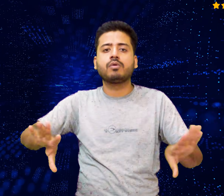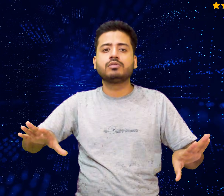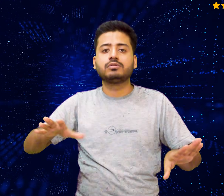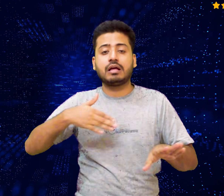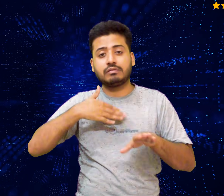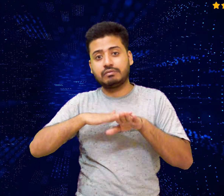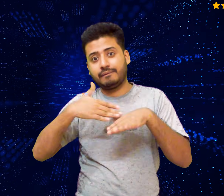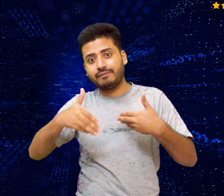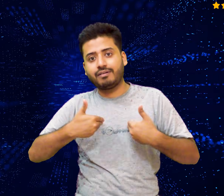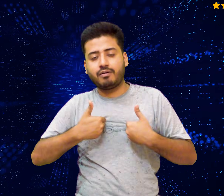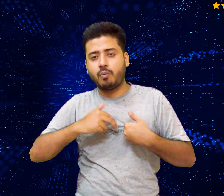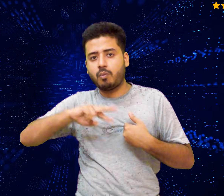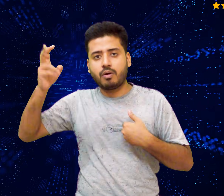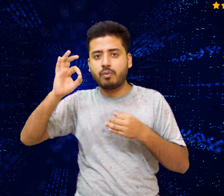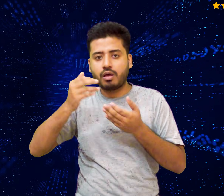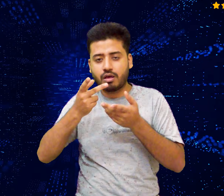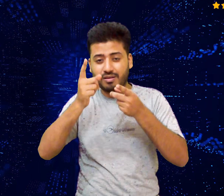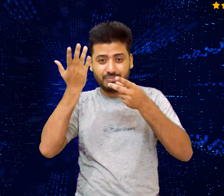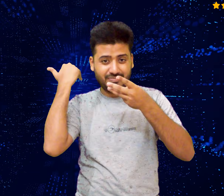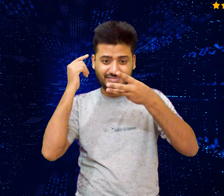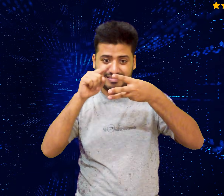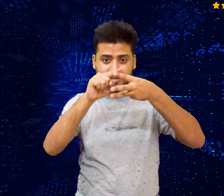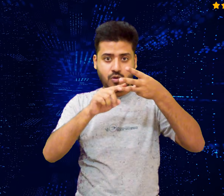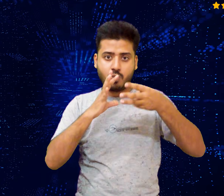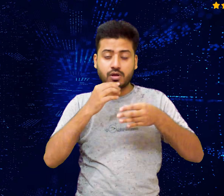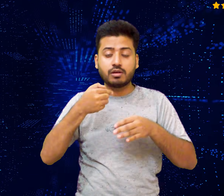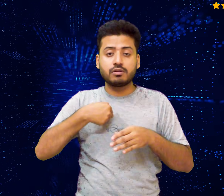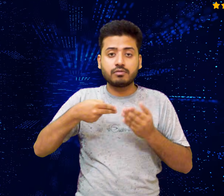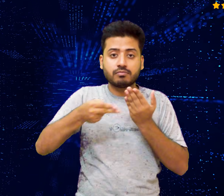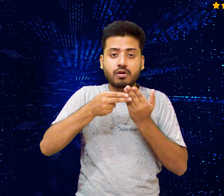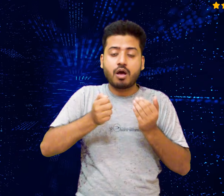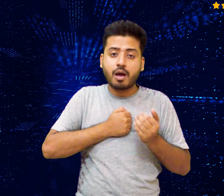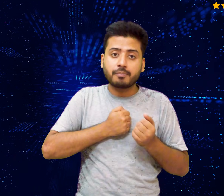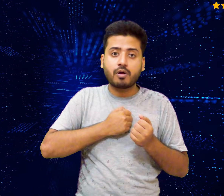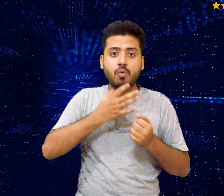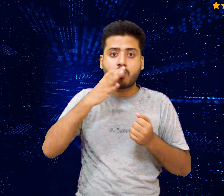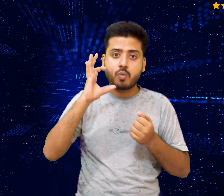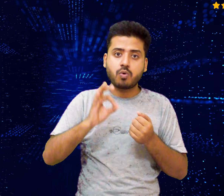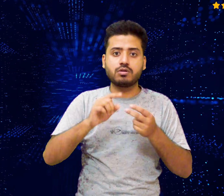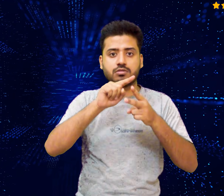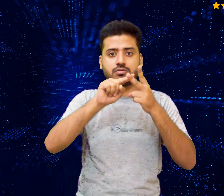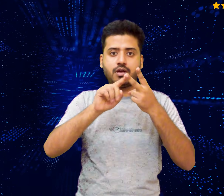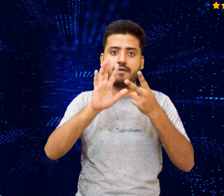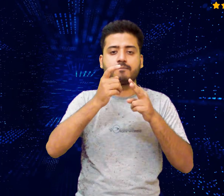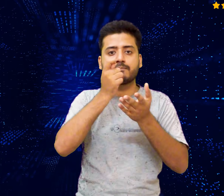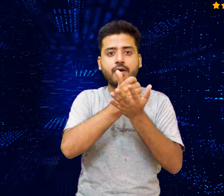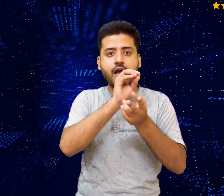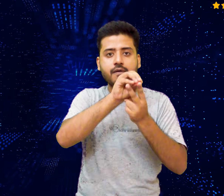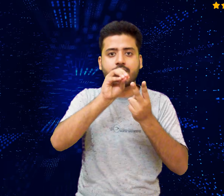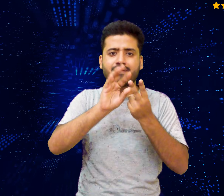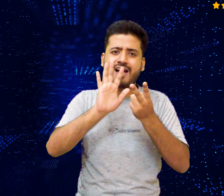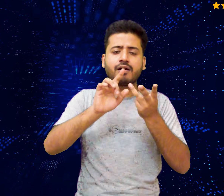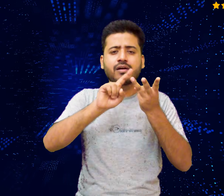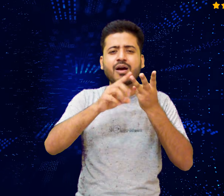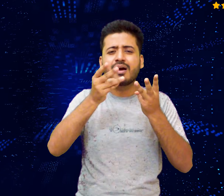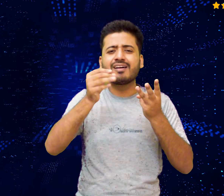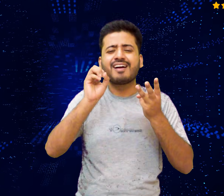or notifications for any SIM swap requests on your account. To set up an account lock or password with your carrier, call